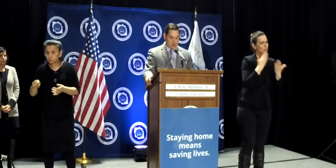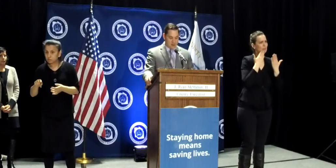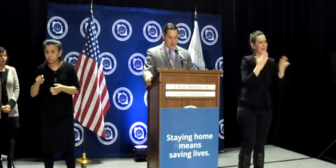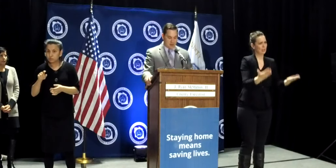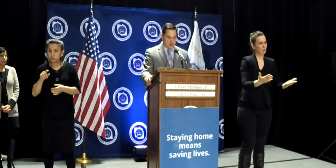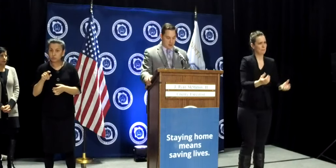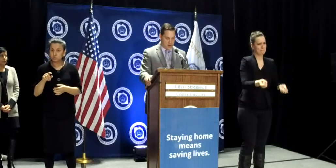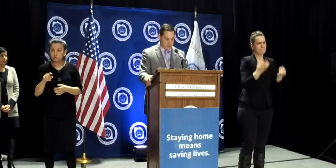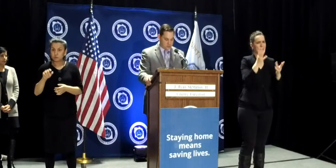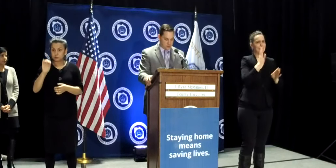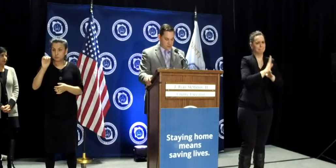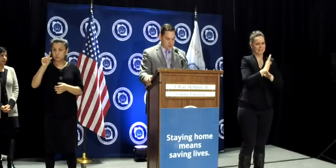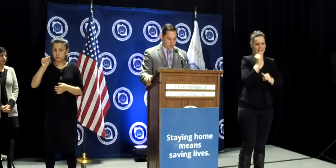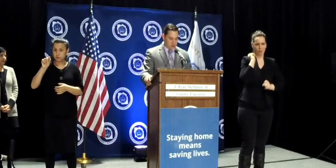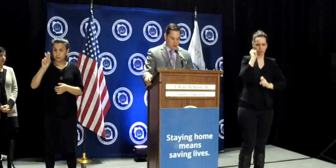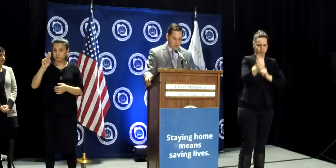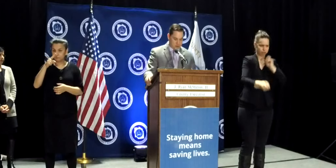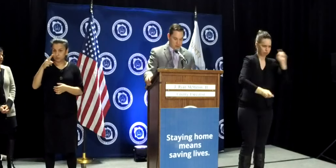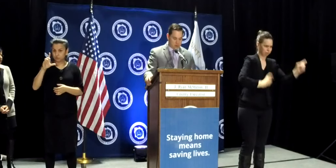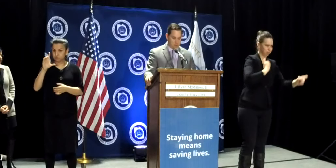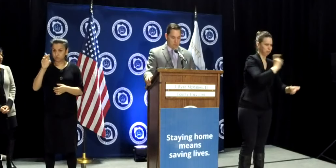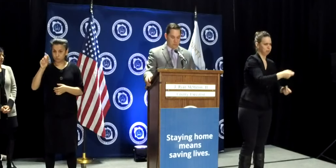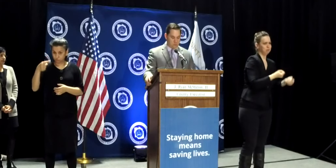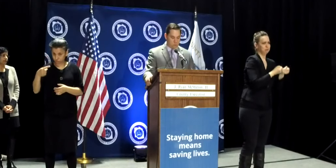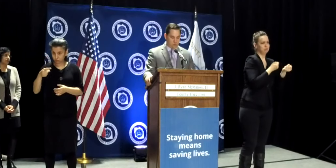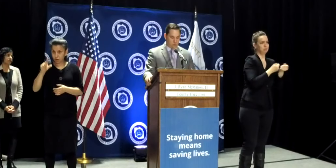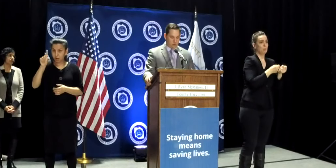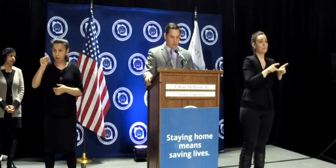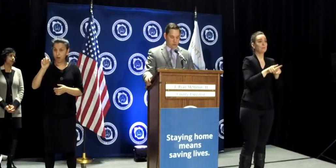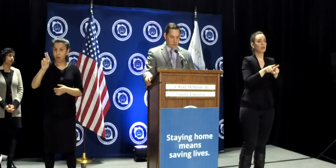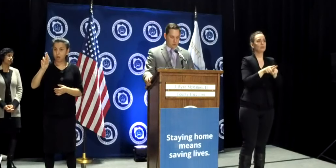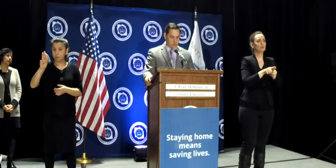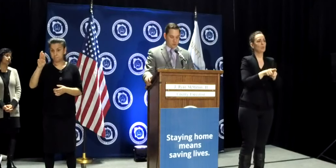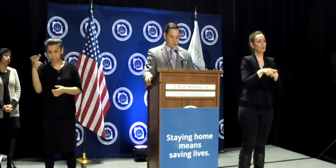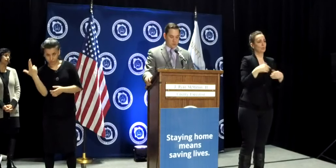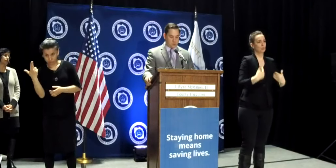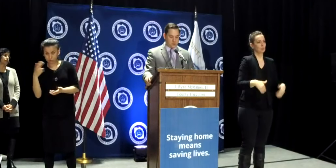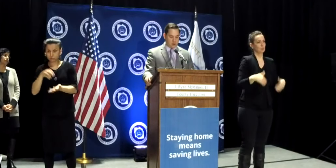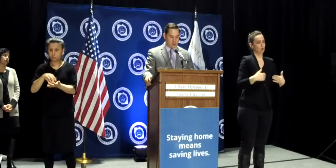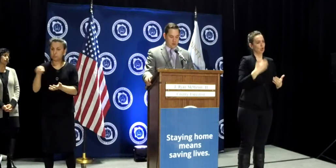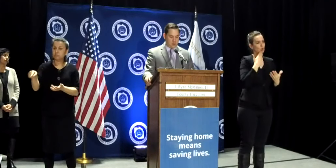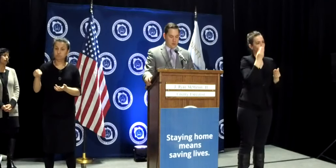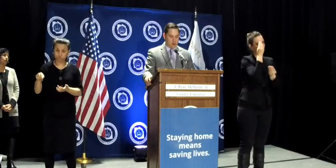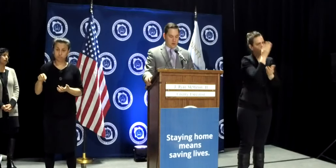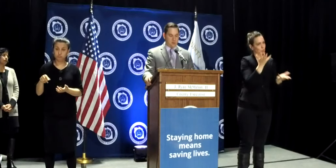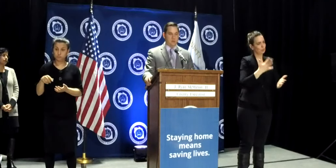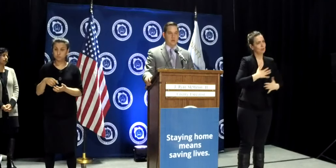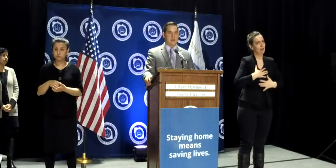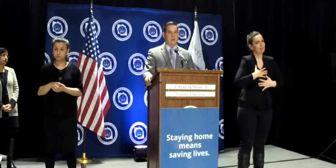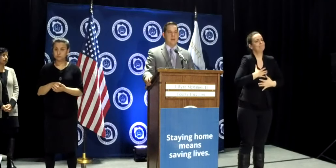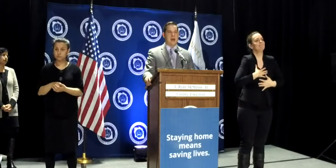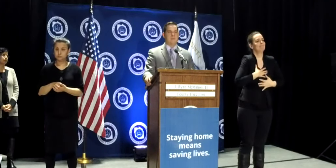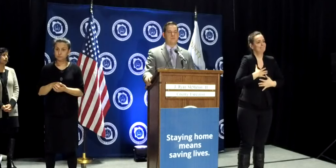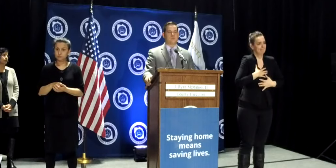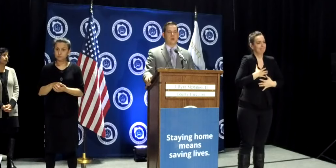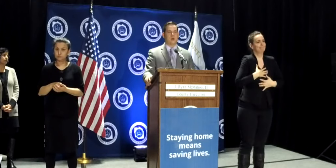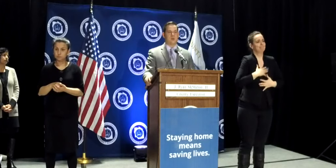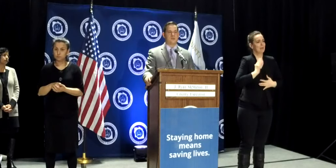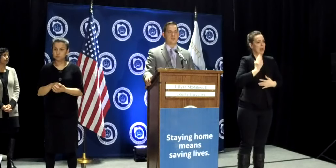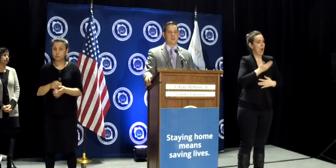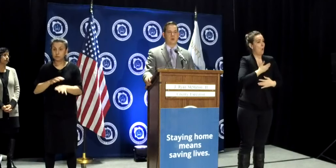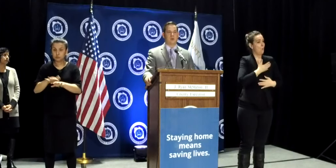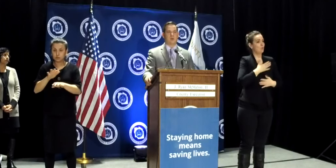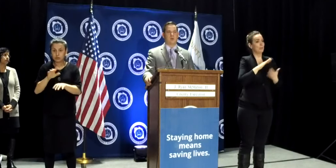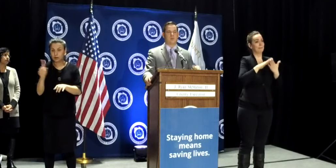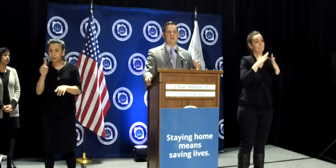back. And certainly the really, really good news, which really puts our community on the map.